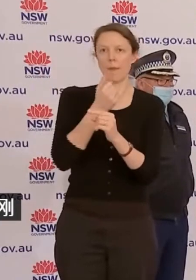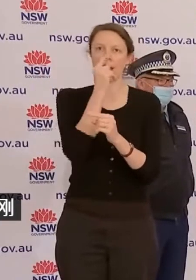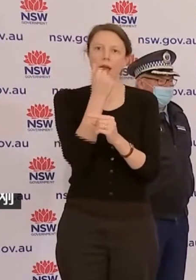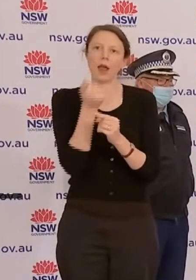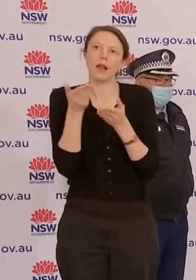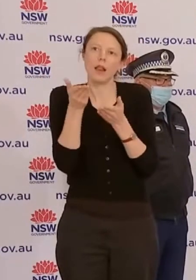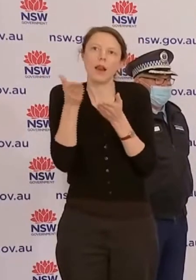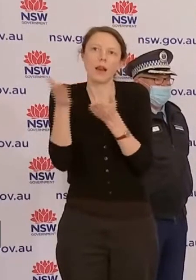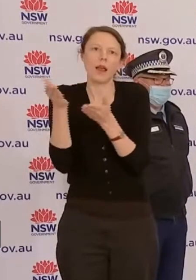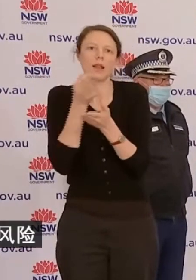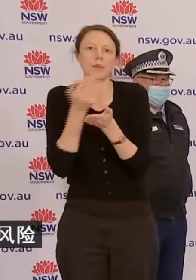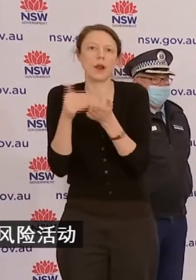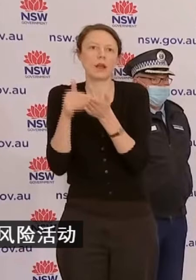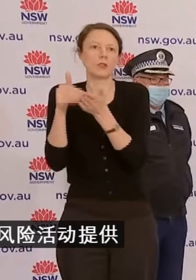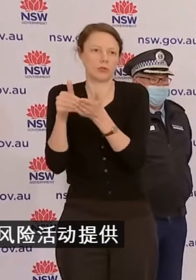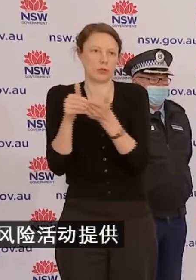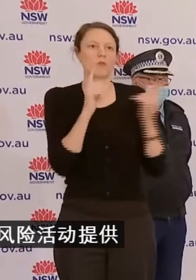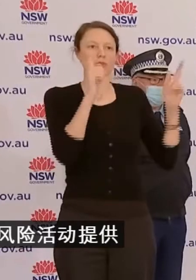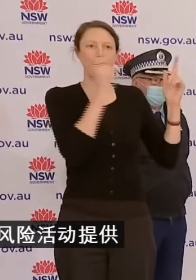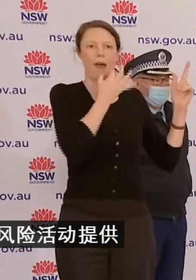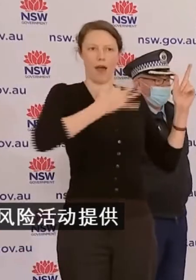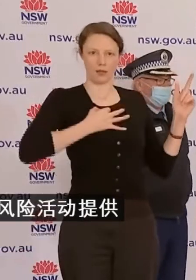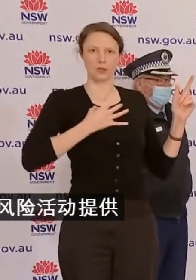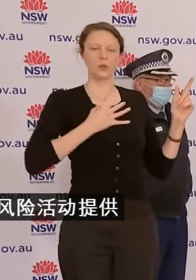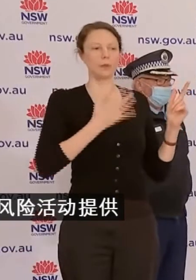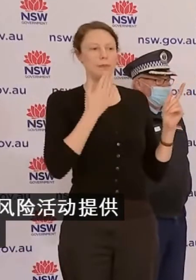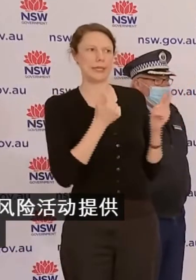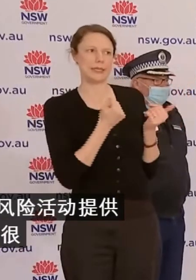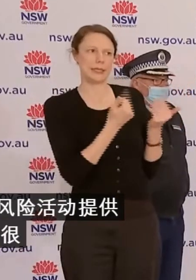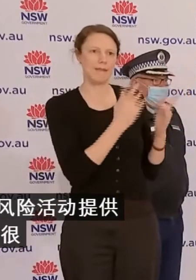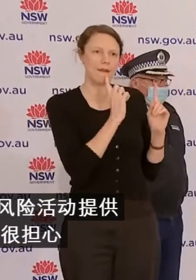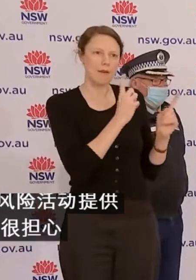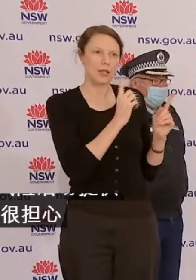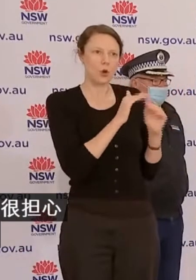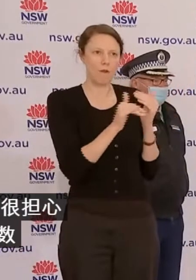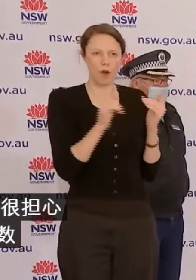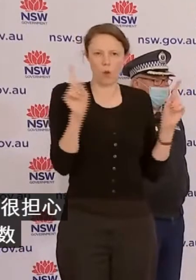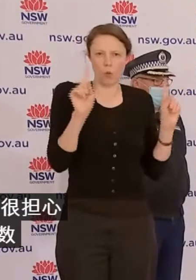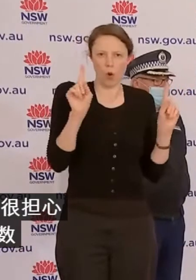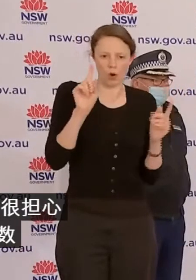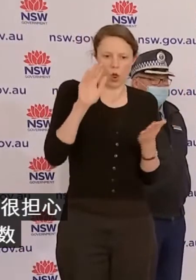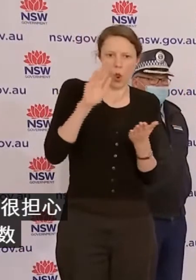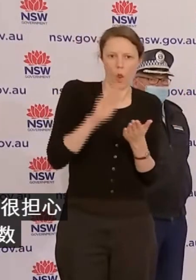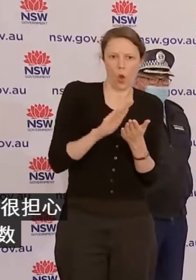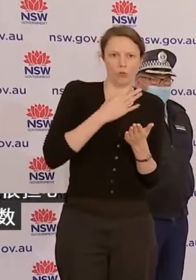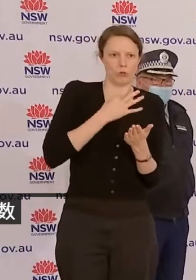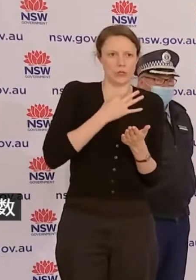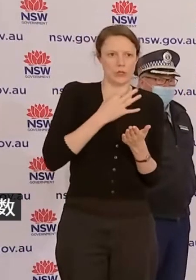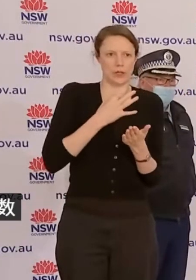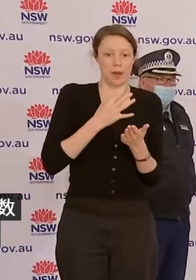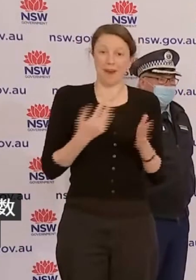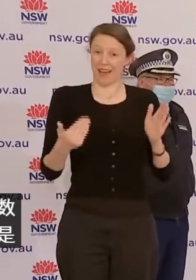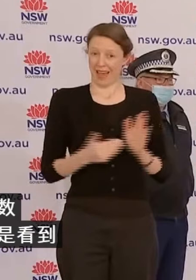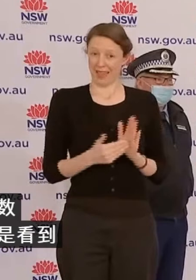advice on what would be low-risk activities. Obviously, I'm currently concerned about our case numbers, and